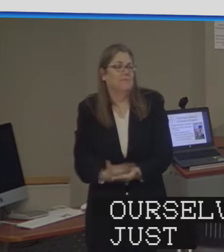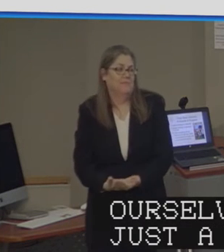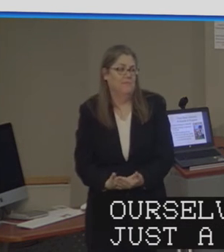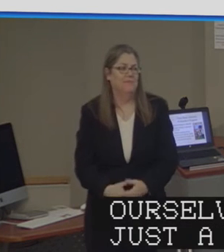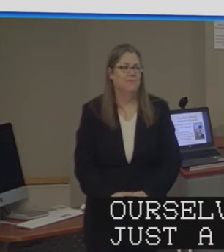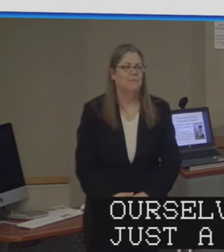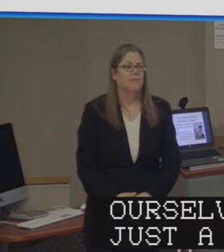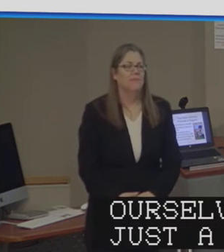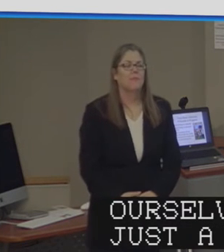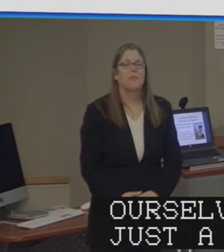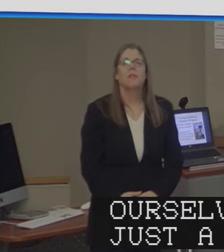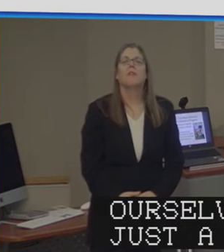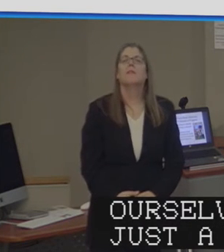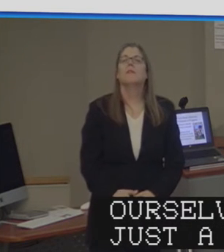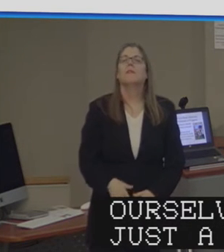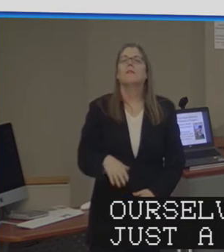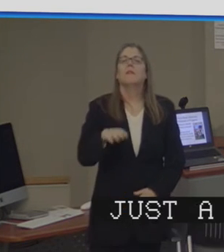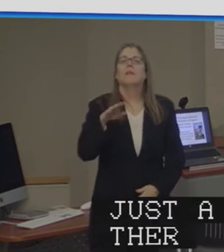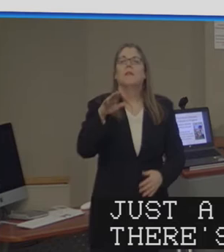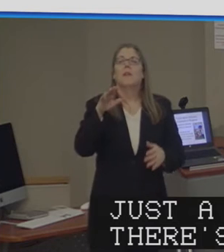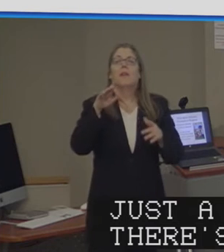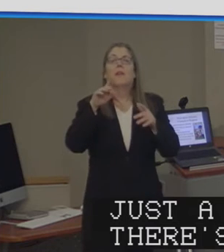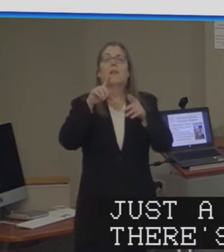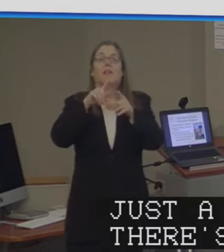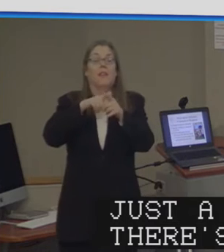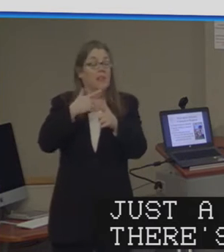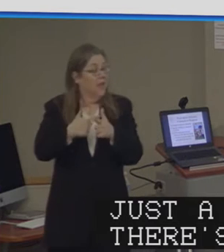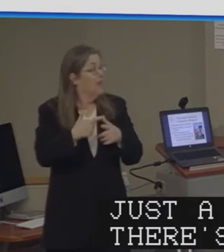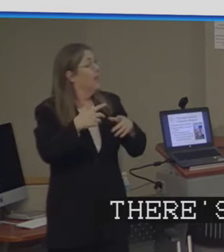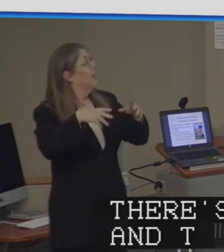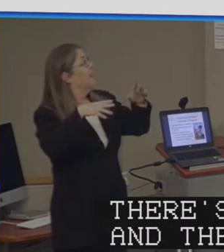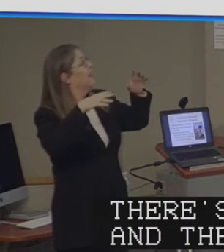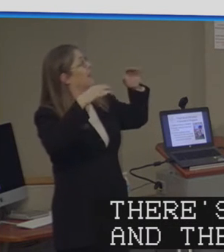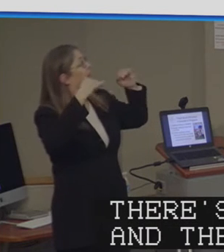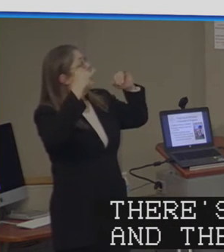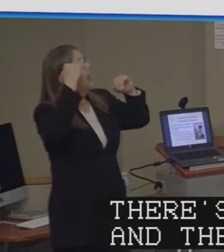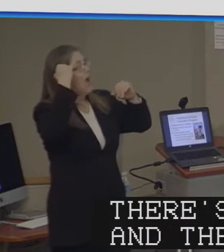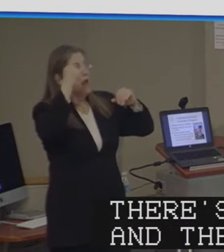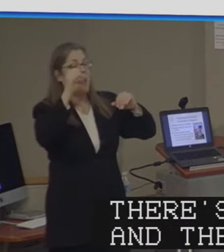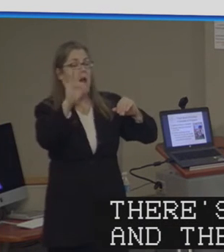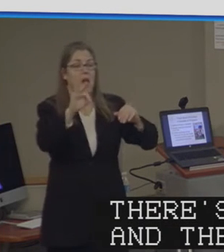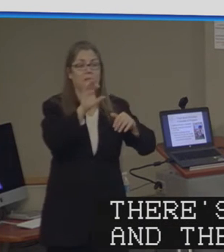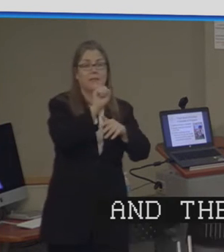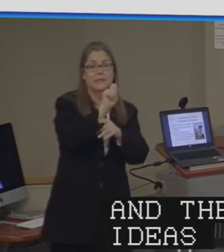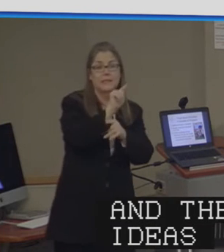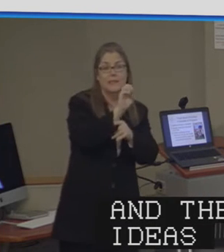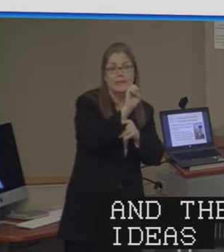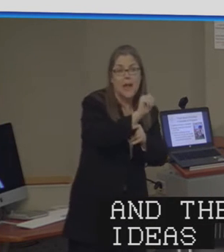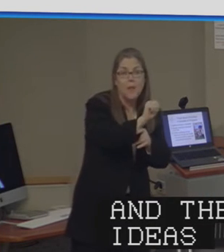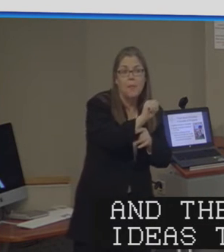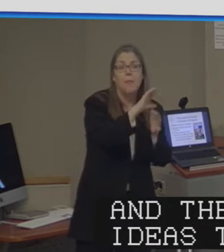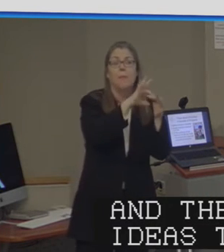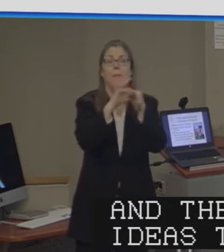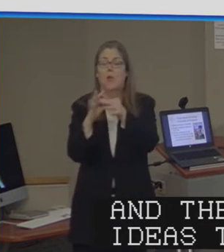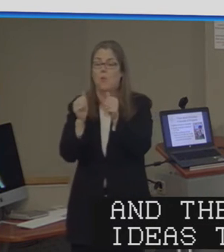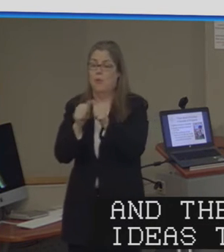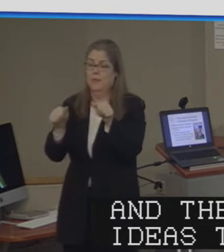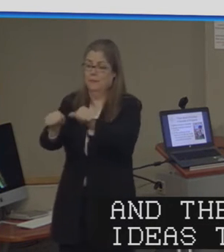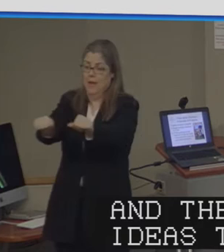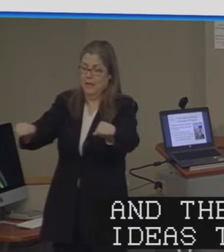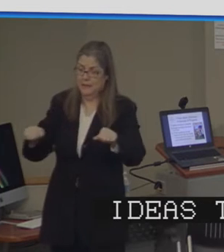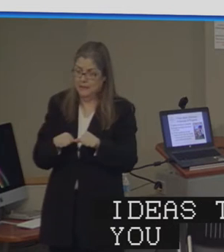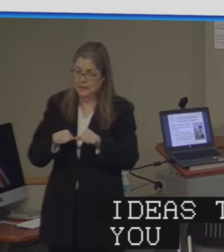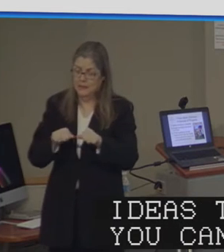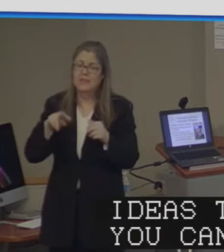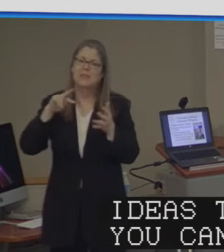And then putting those first two ideas together is the idea that you can improve science and